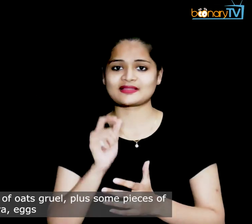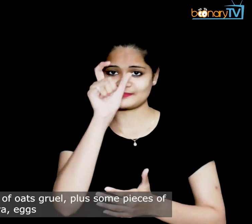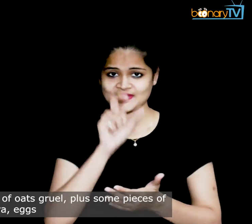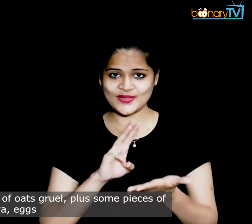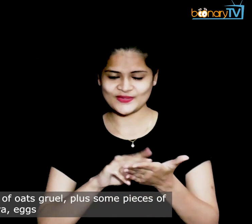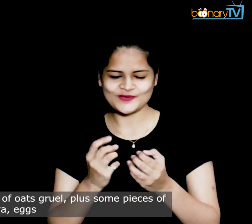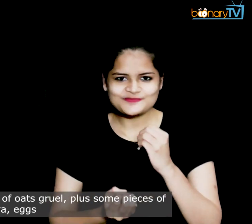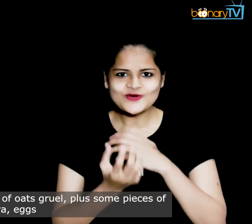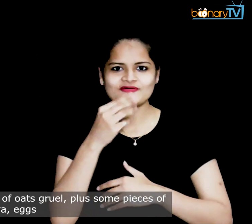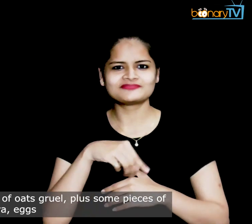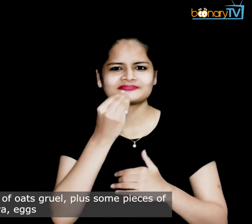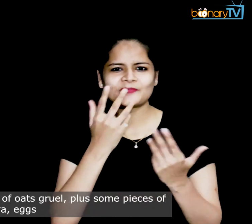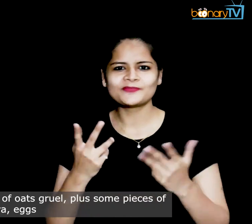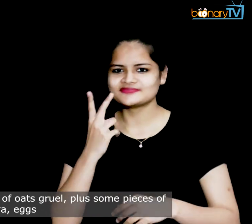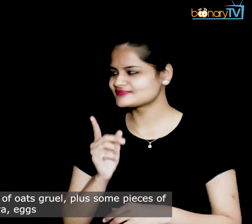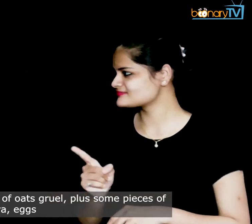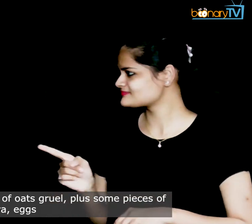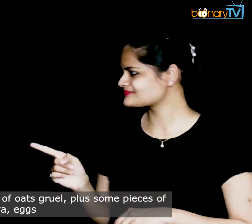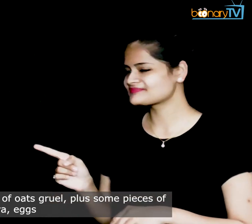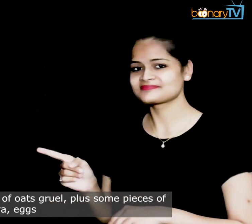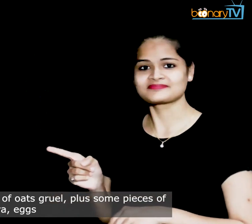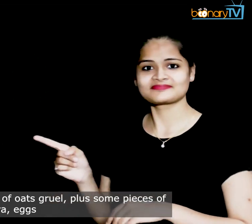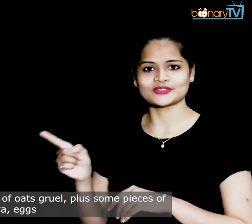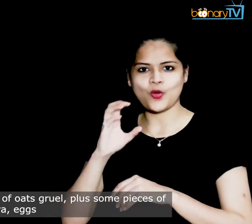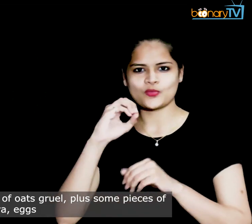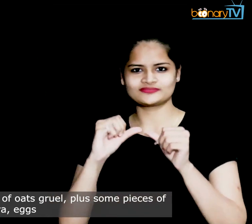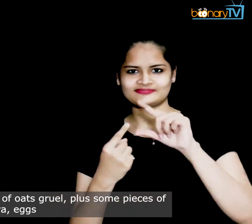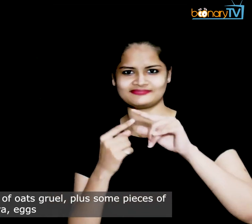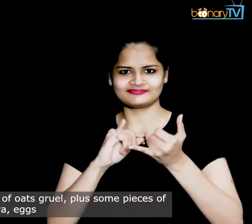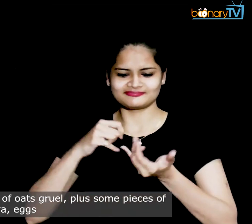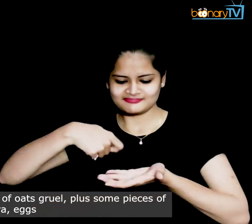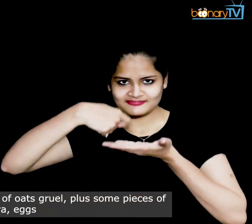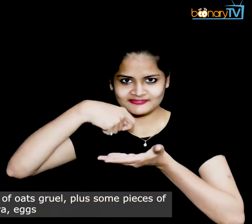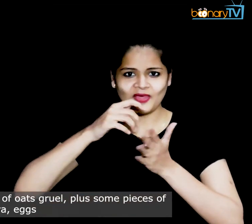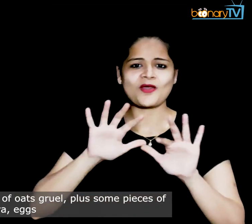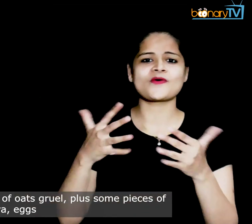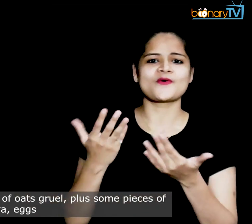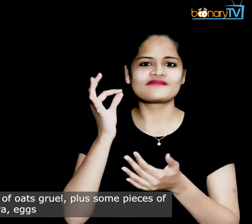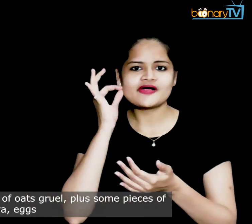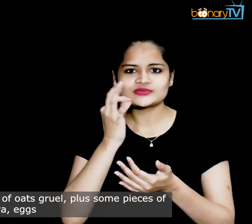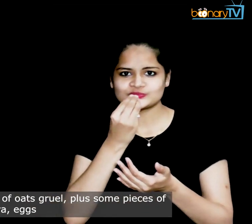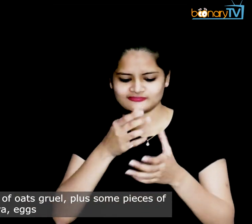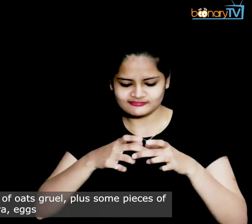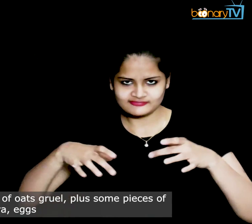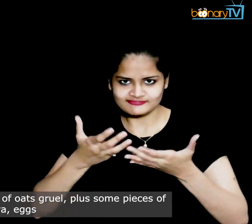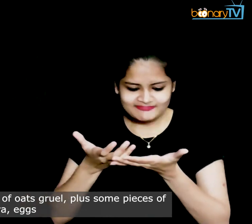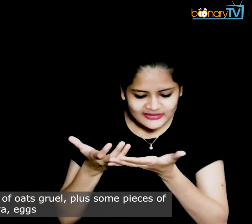Mamuti's breakfast consists of oats gruel plus some pieces of